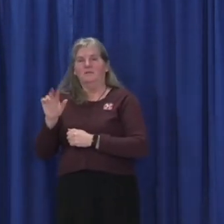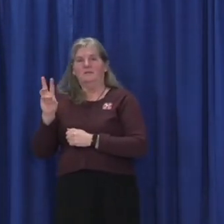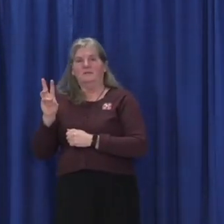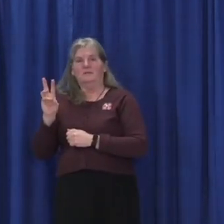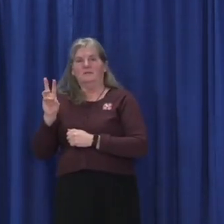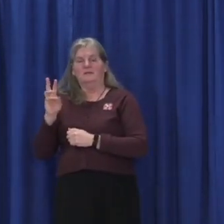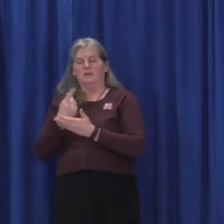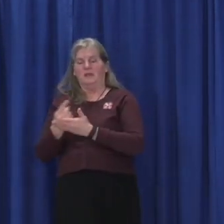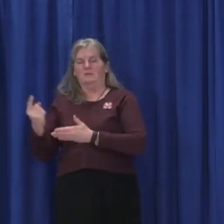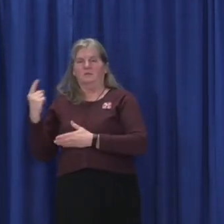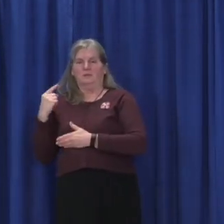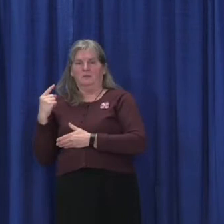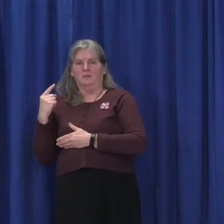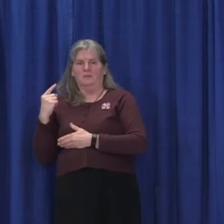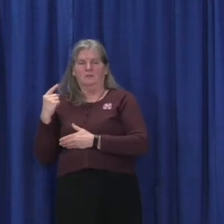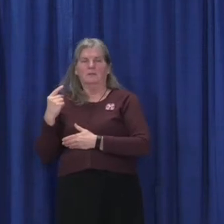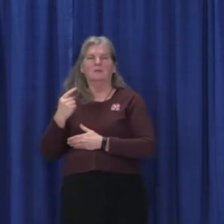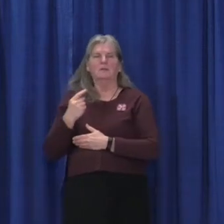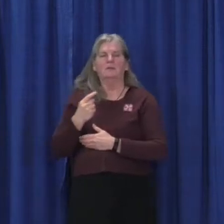63.6 the week before.